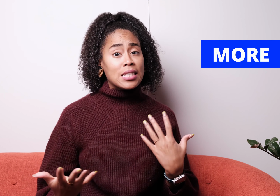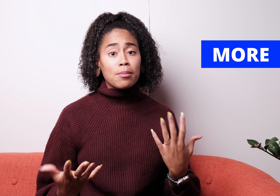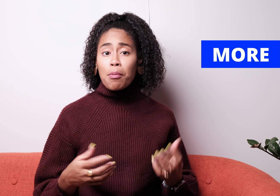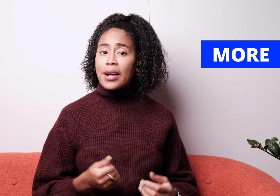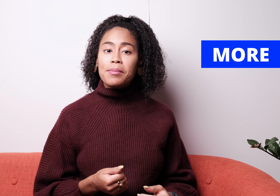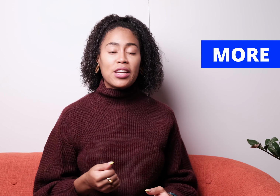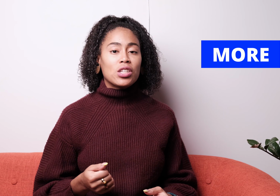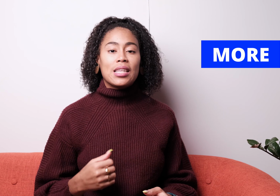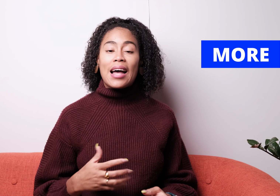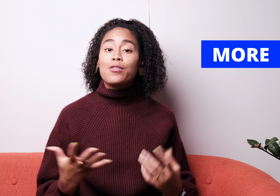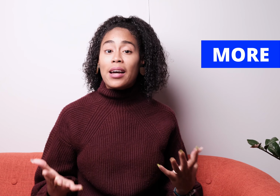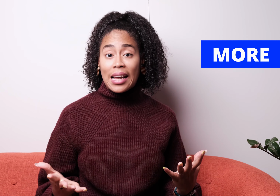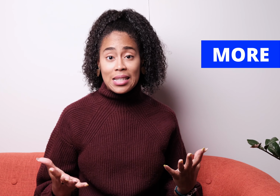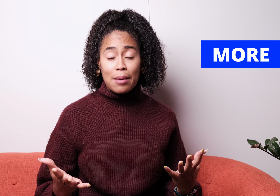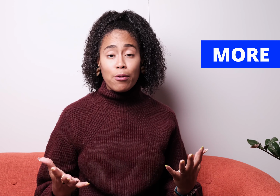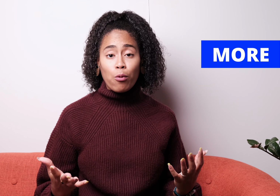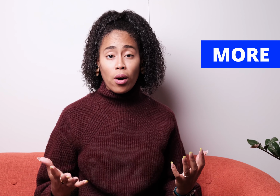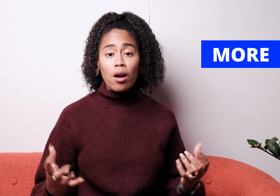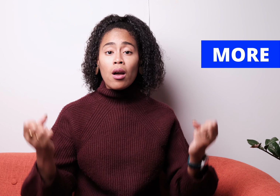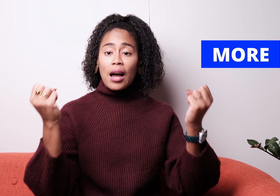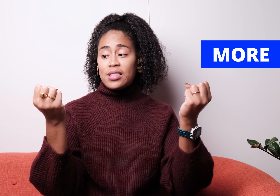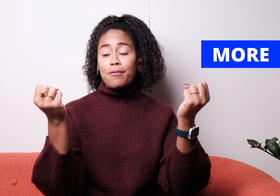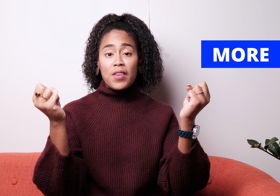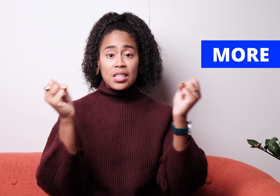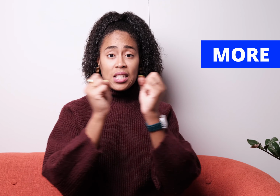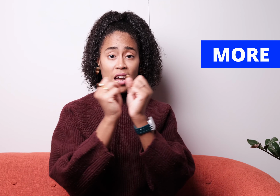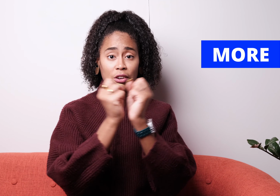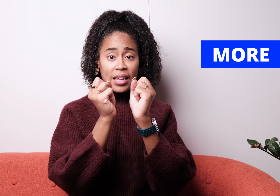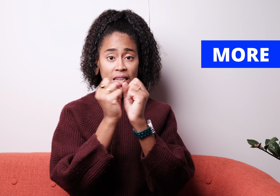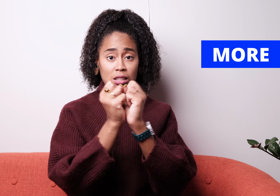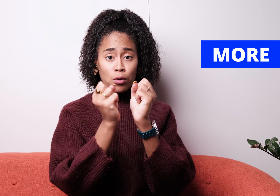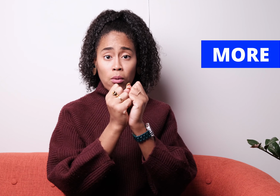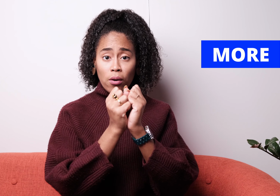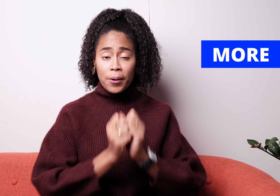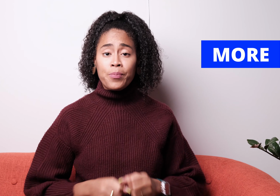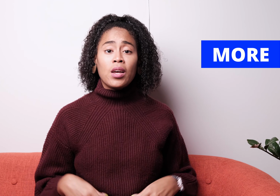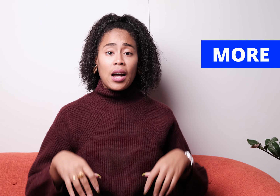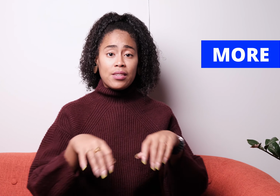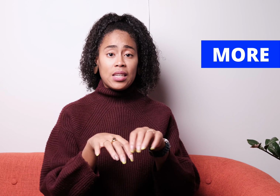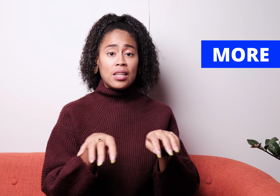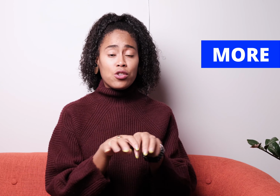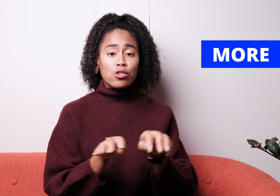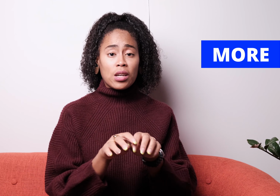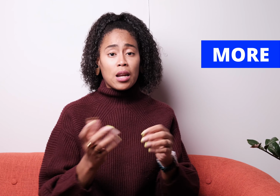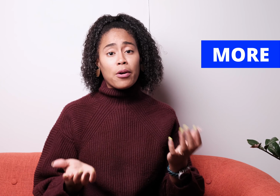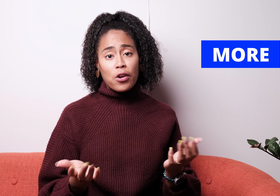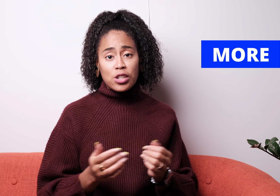some approximations, and that's fine. Like I said before, I've seen fists together like this for more. I've seen children kind of put their just